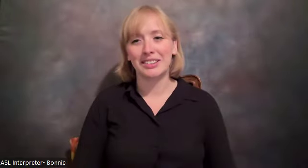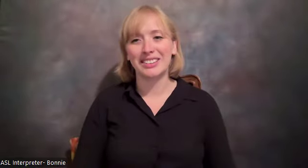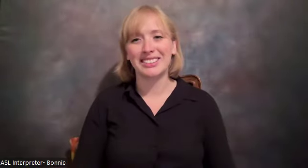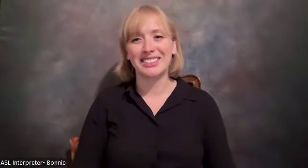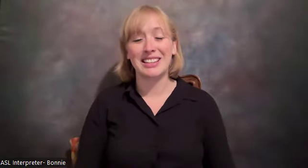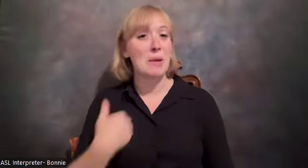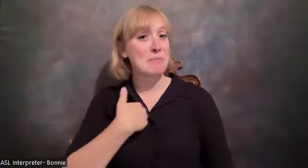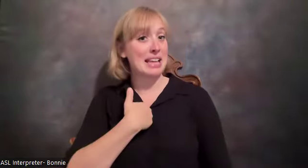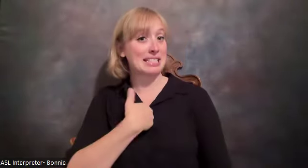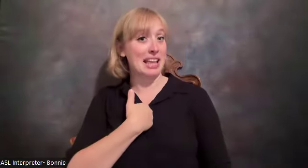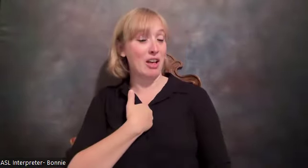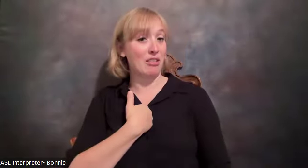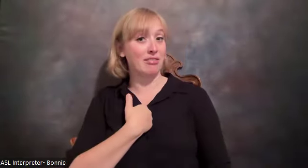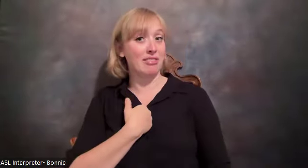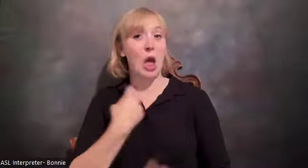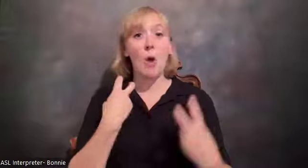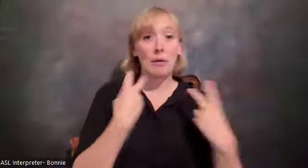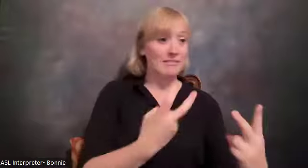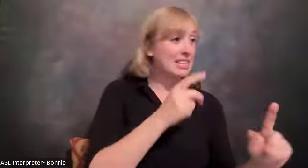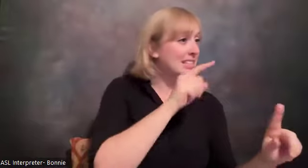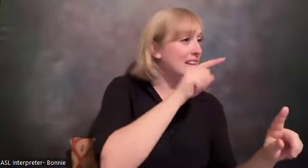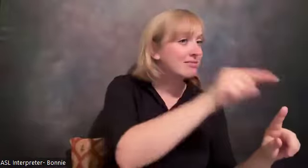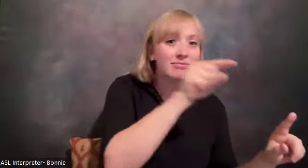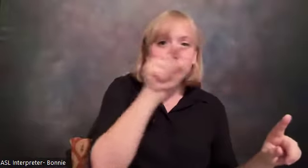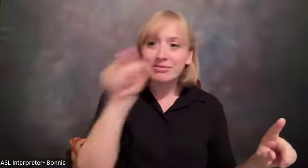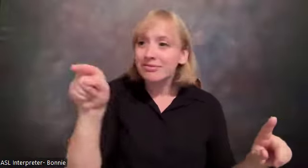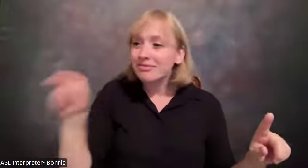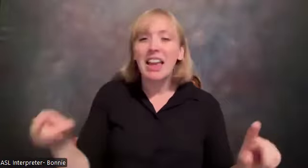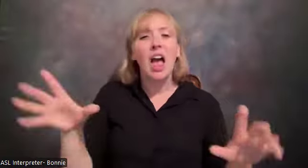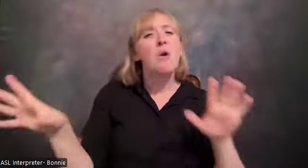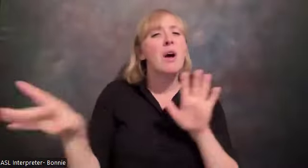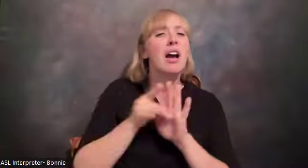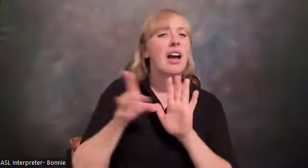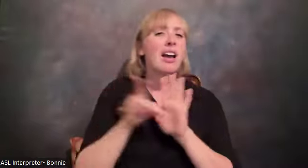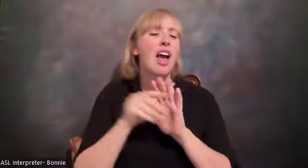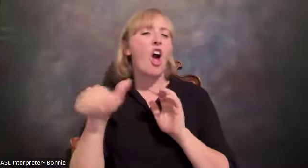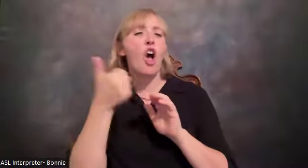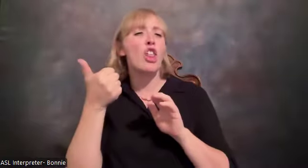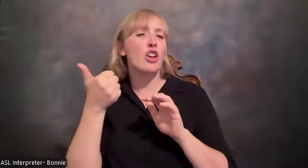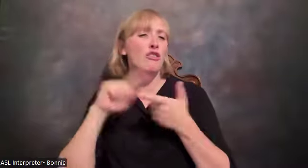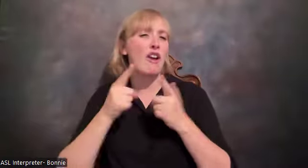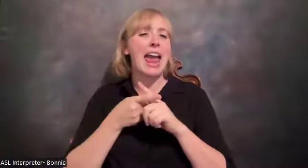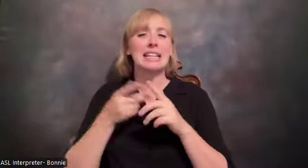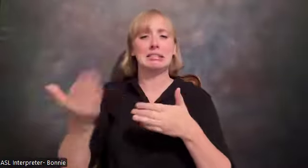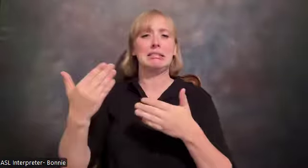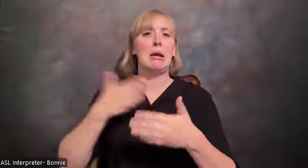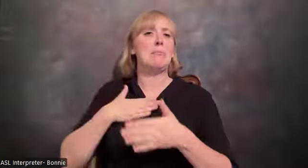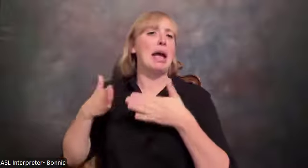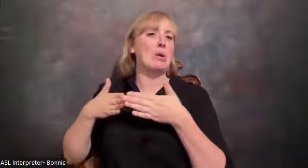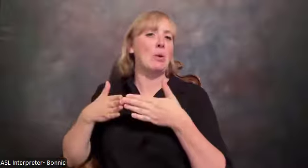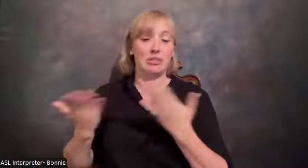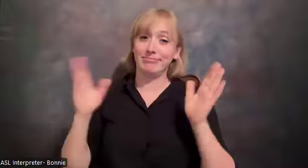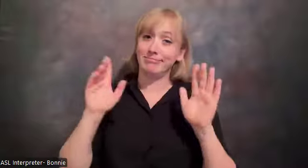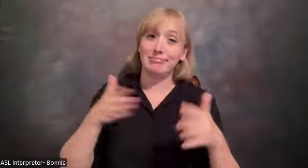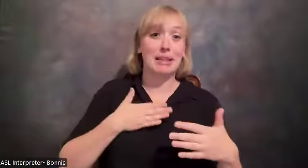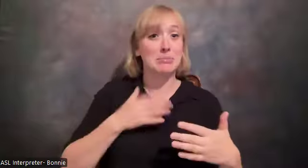I personally would be visiting the other 3 corners, trying to find a couple of friends to come over here with me. Just the way I get.